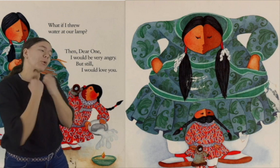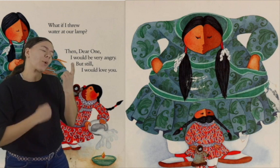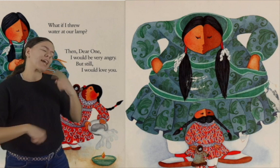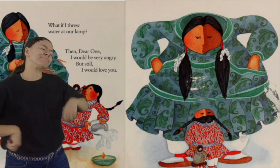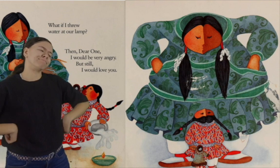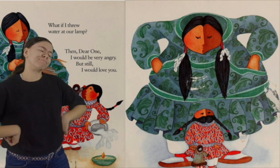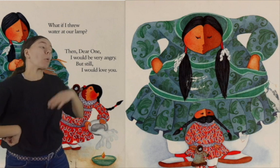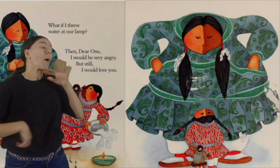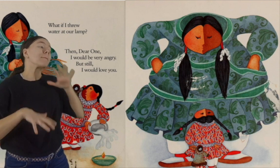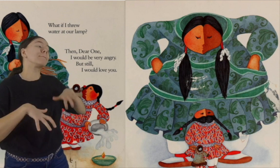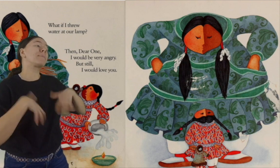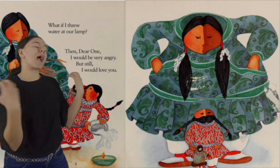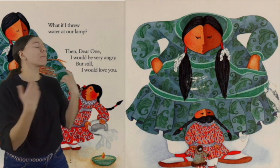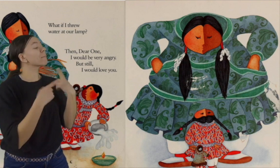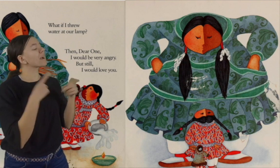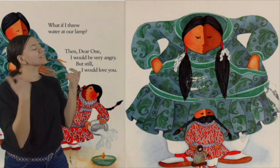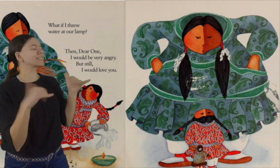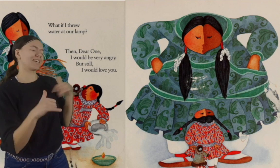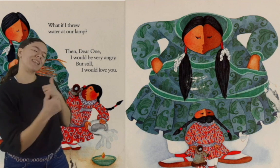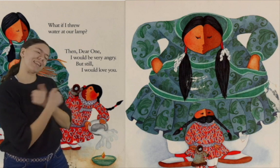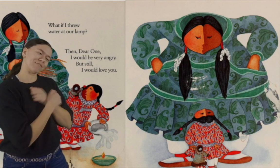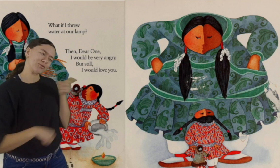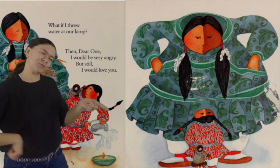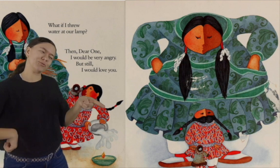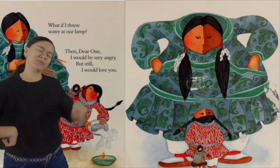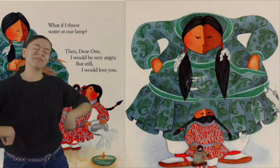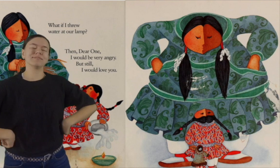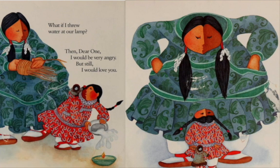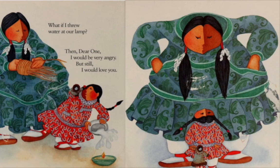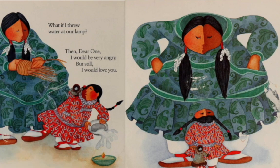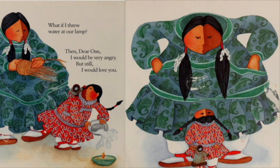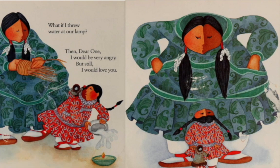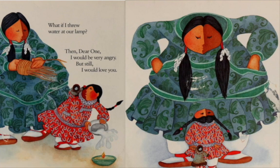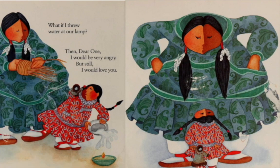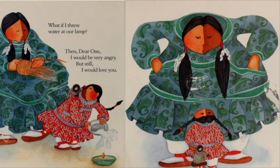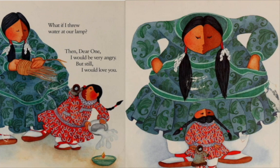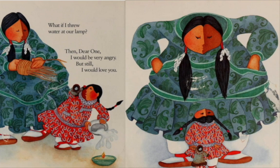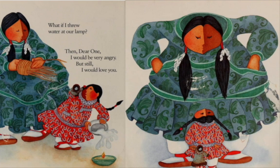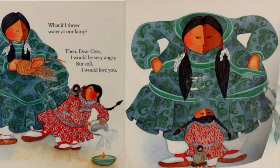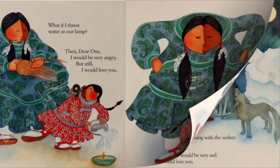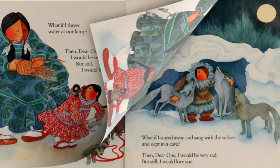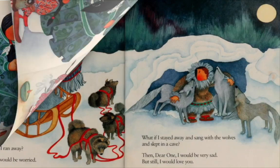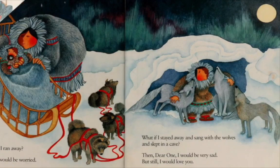Then, dear one, I would be very angry, but still, I would love you.